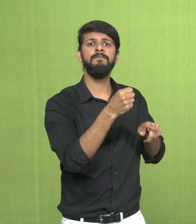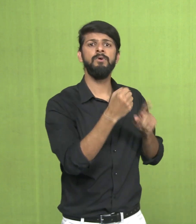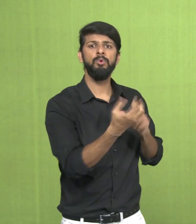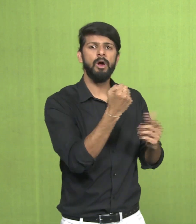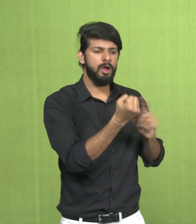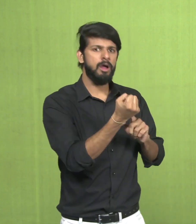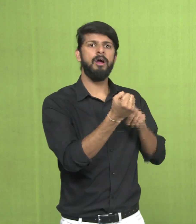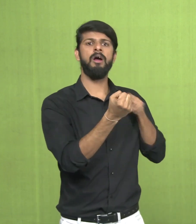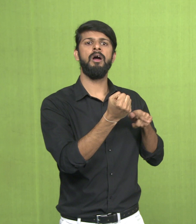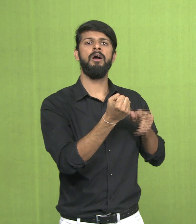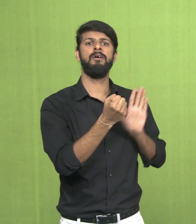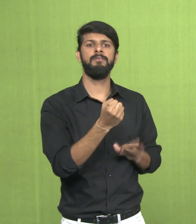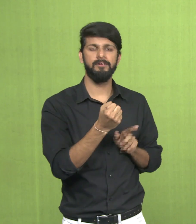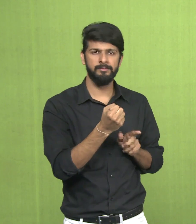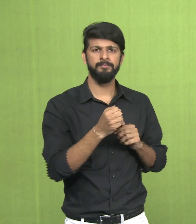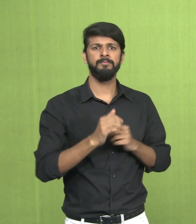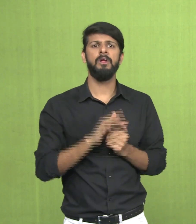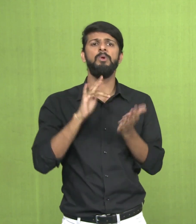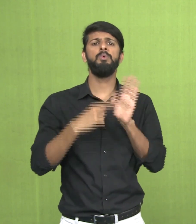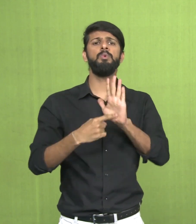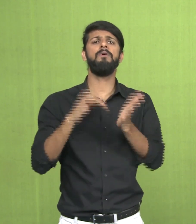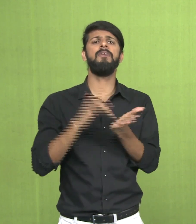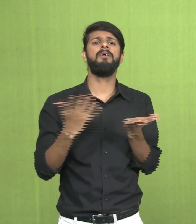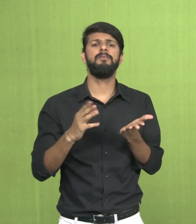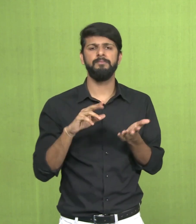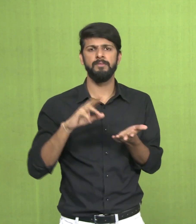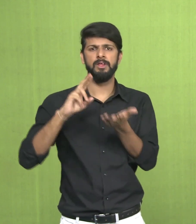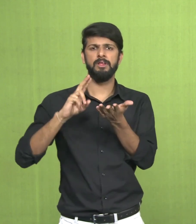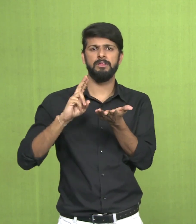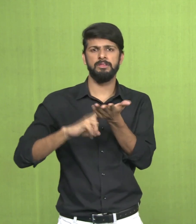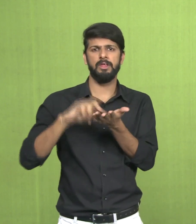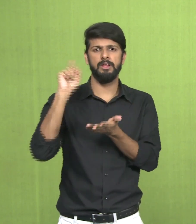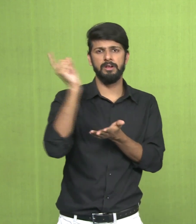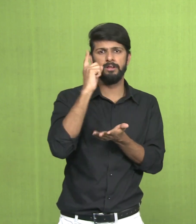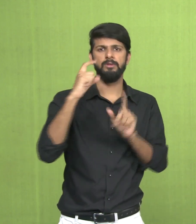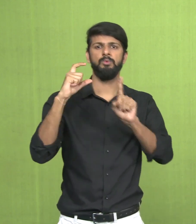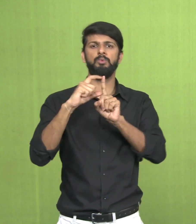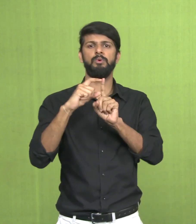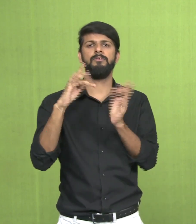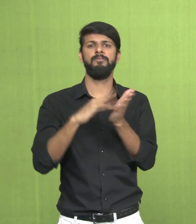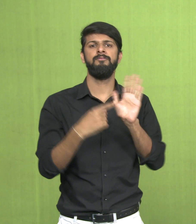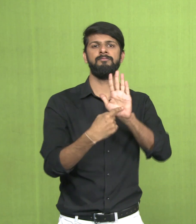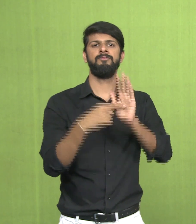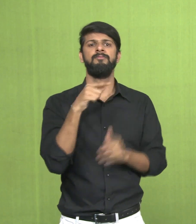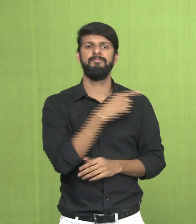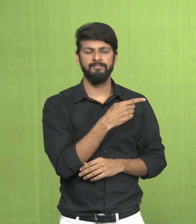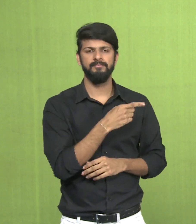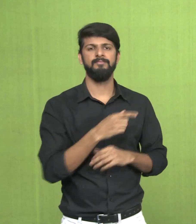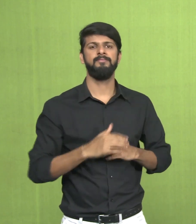during the excavations and is now collected at the National Museum